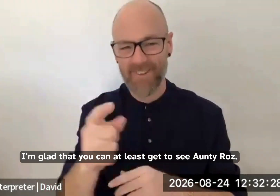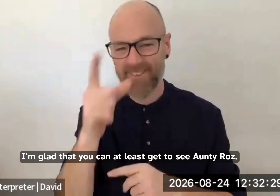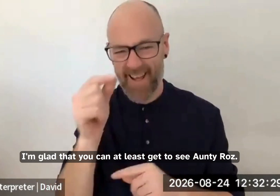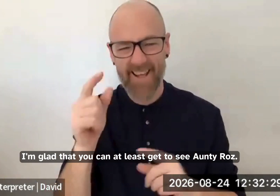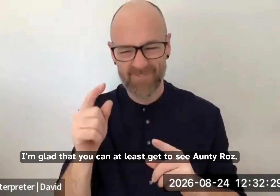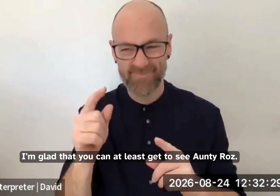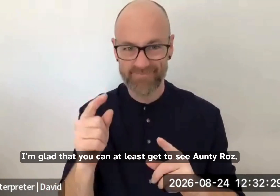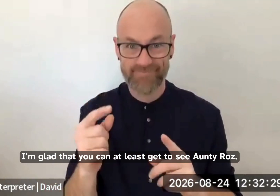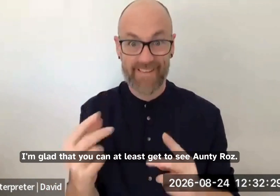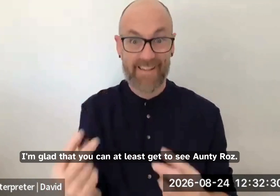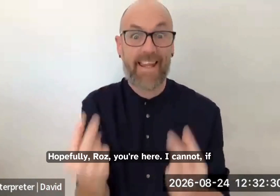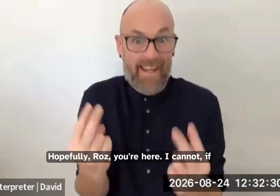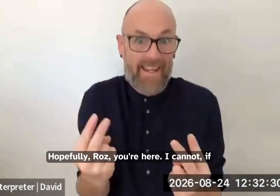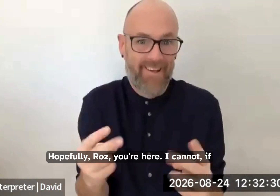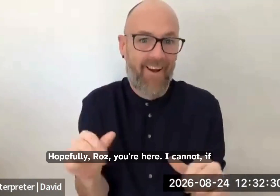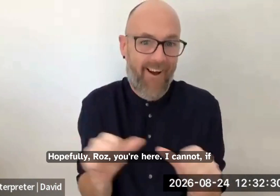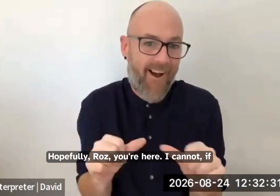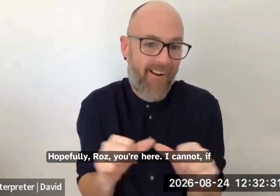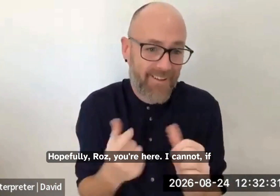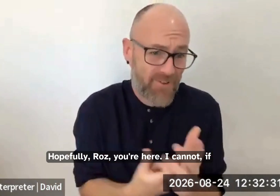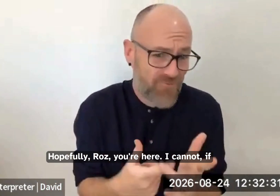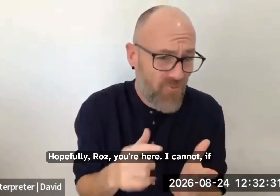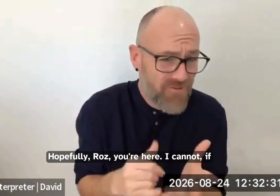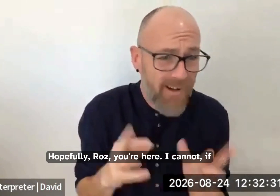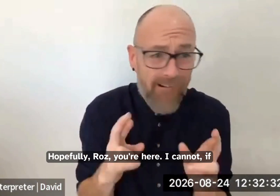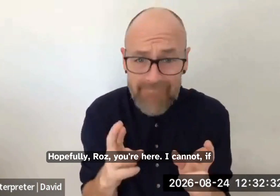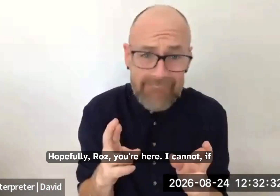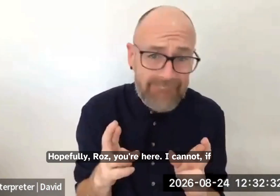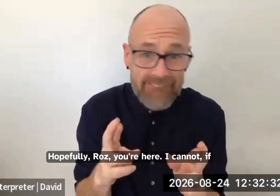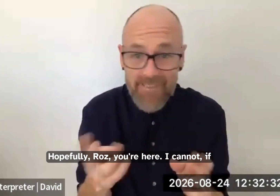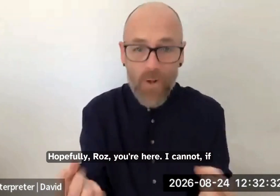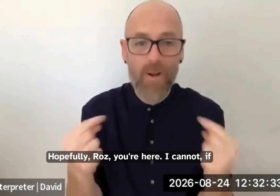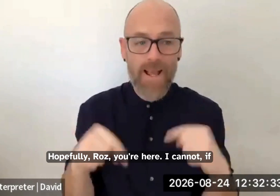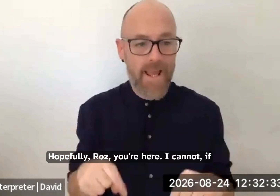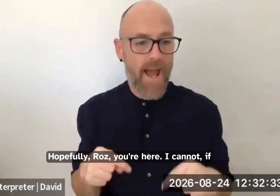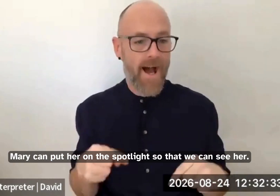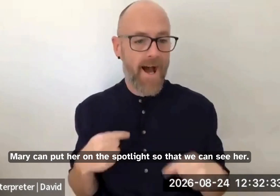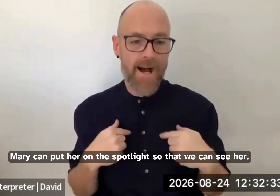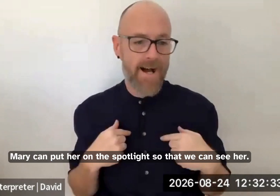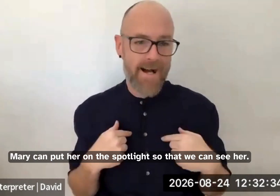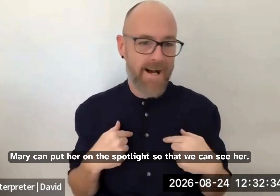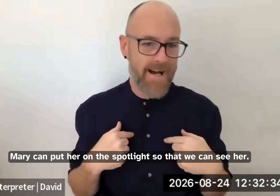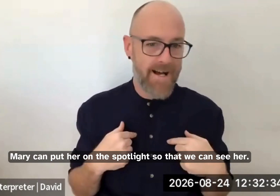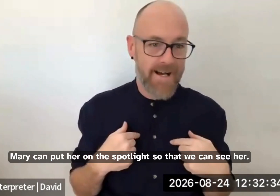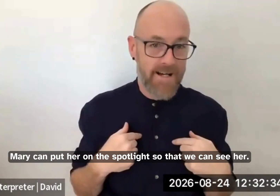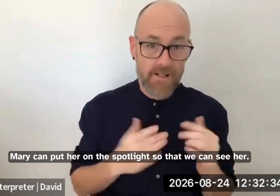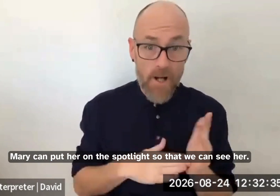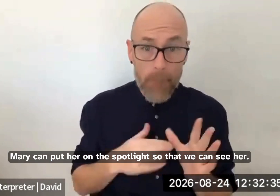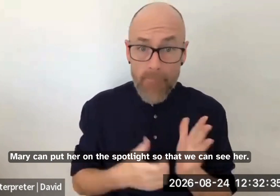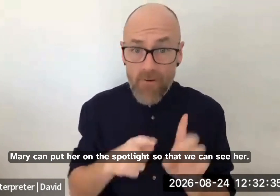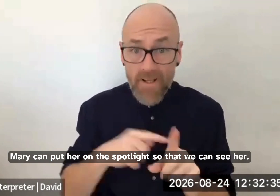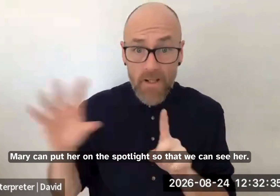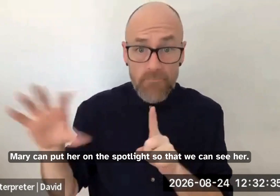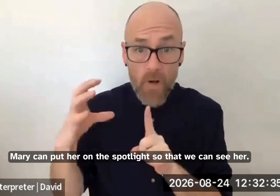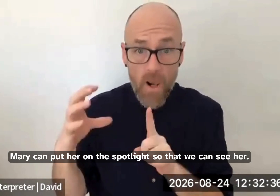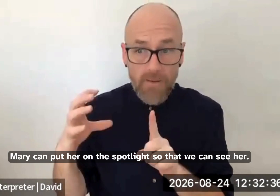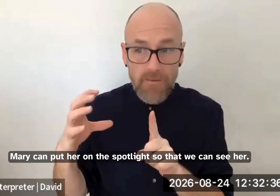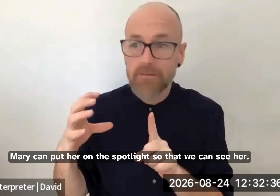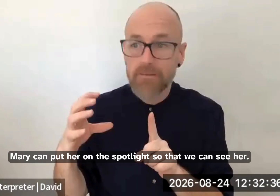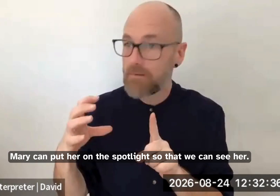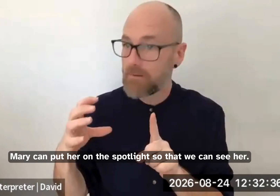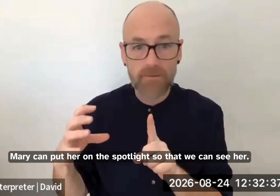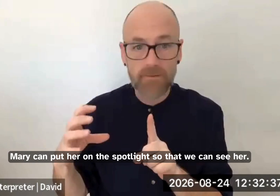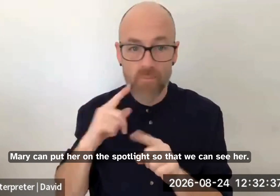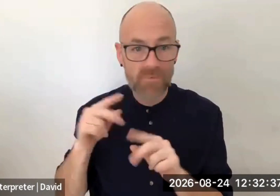see Auntie Roz. Hopefully, Roz, you're here. I cannot, if Mary can put her on the spotlight so that we